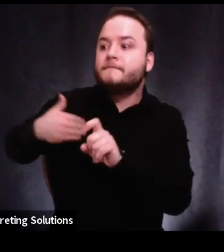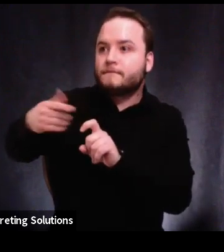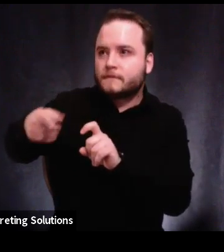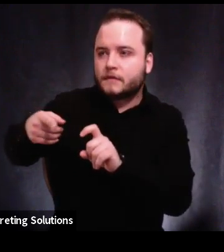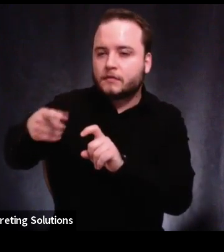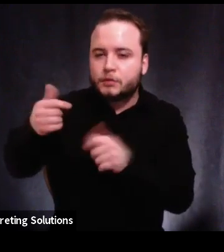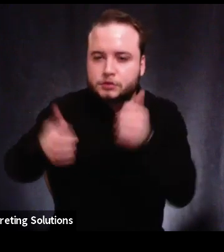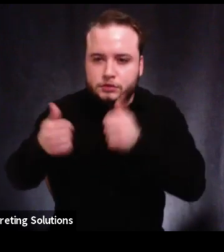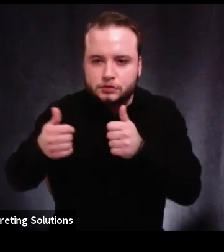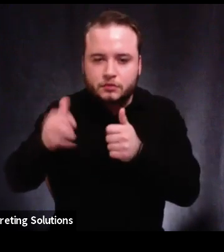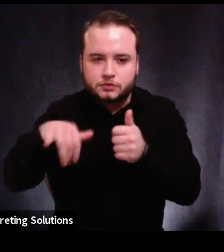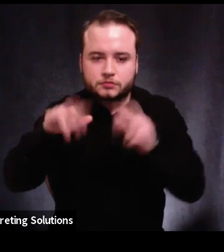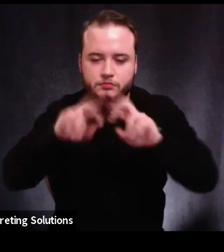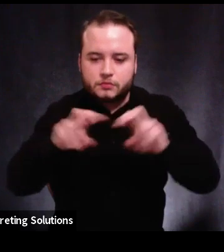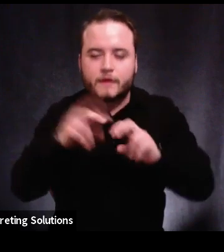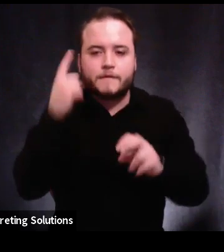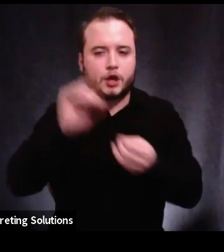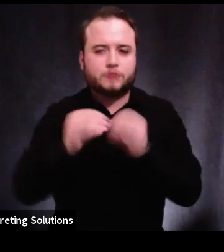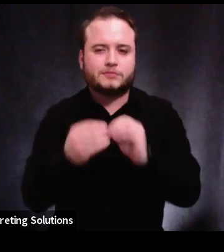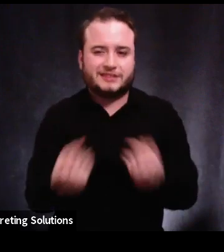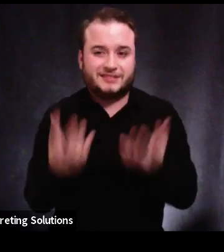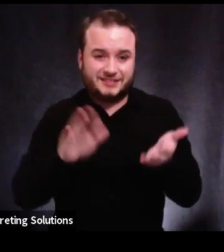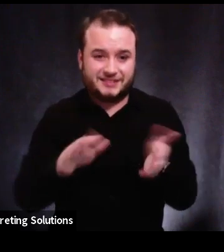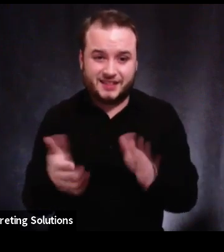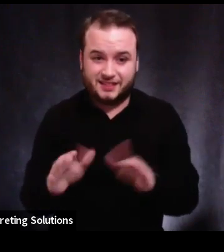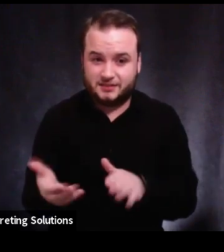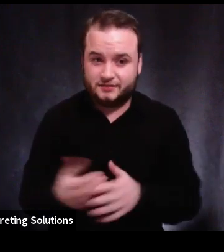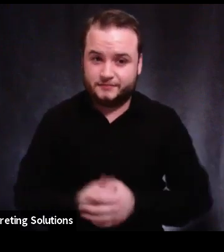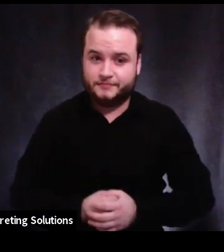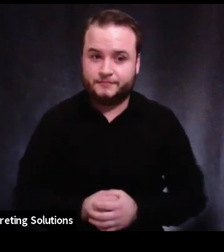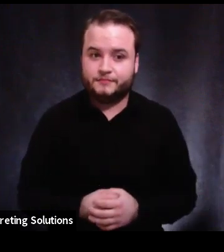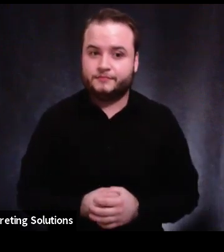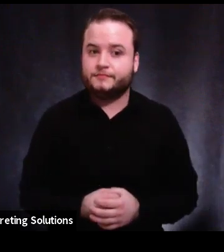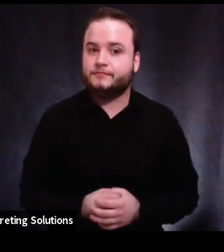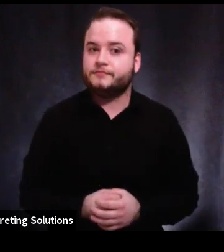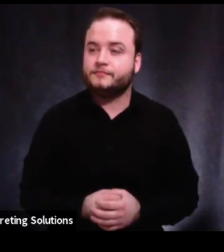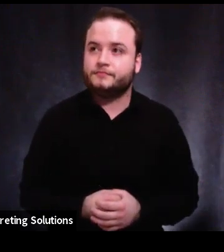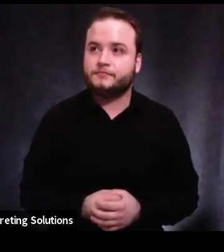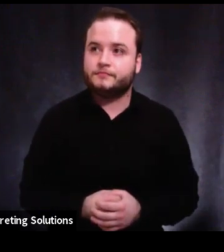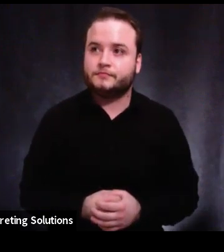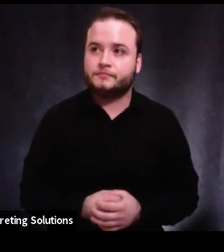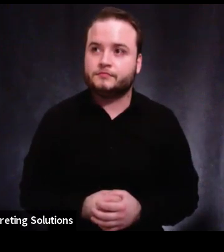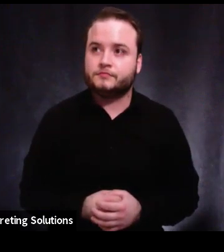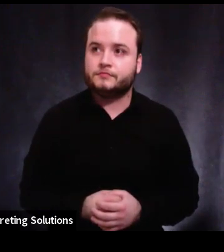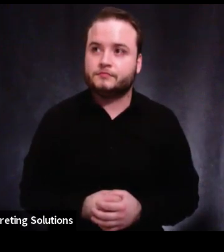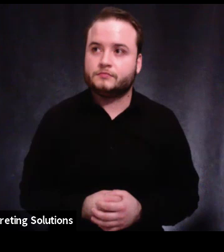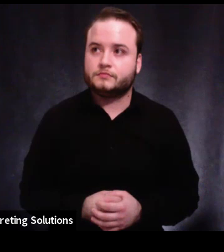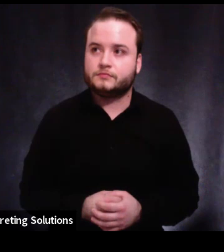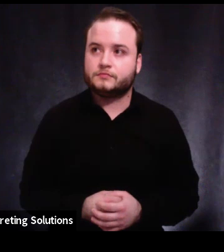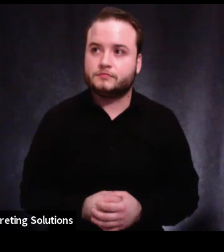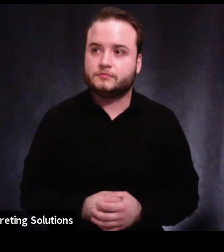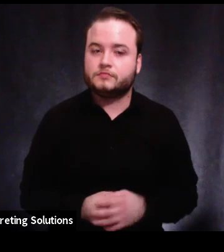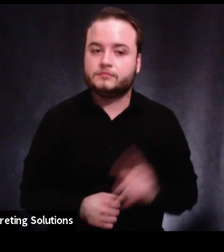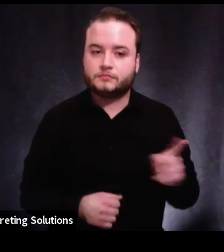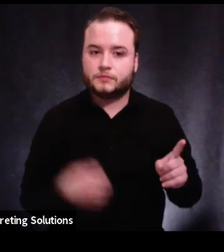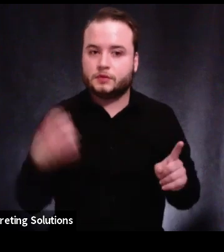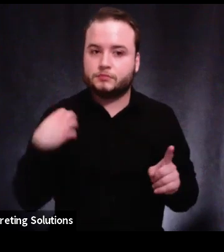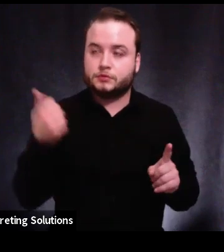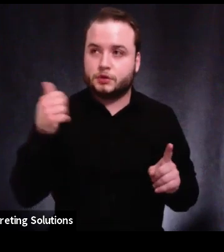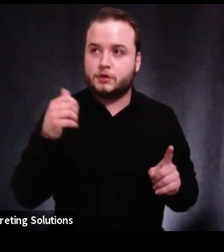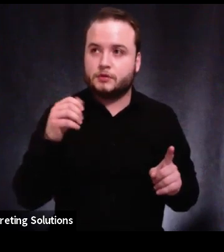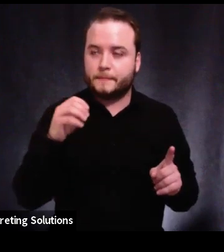Stefan, maybe you can kind of go back over that point. It's very key. And my basic understanding is that the